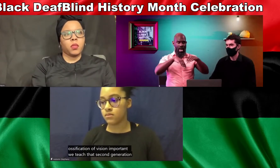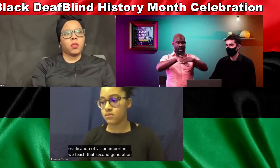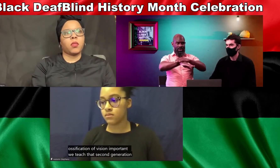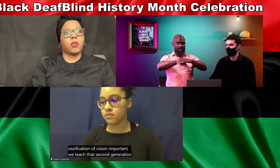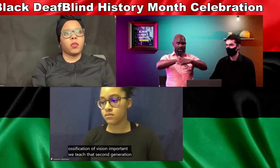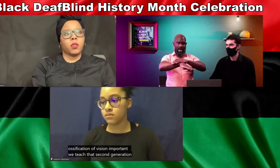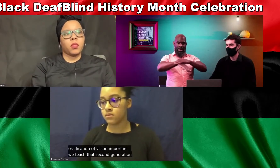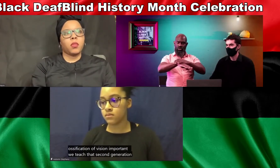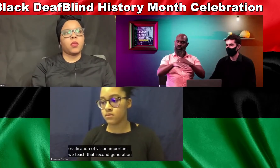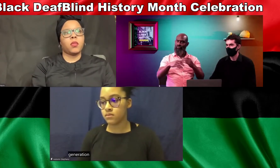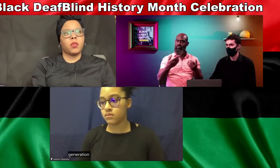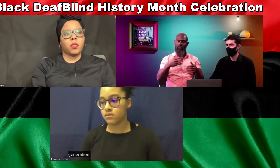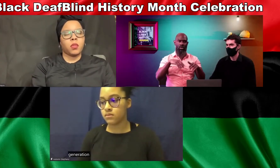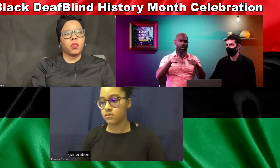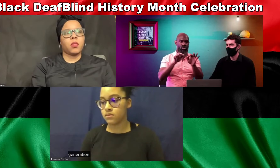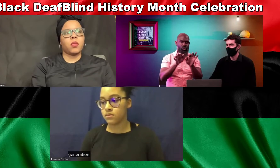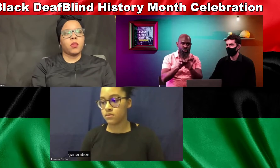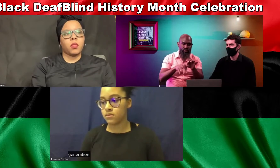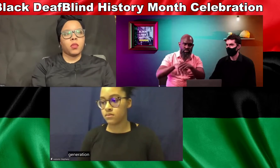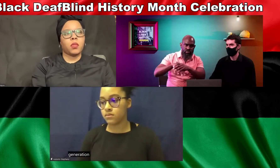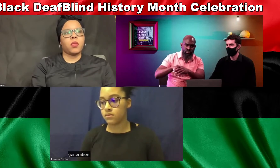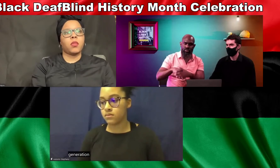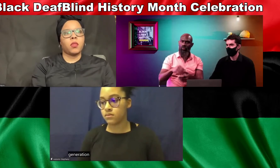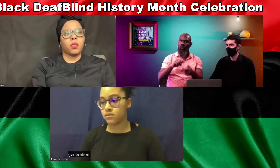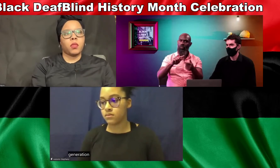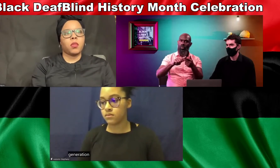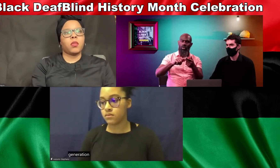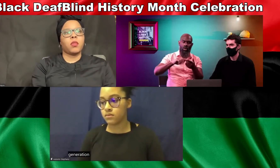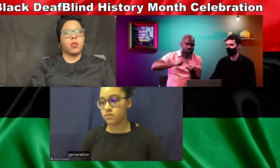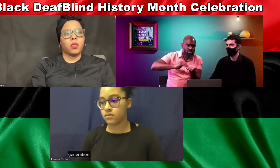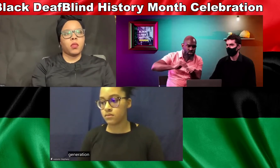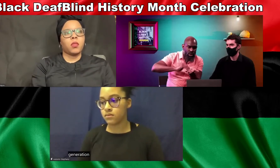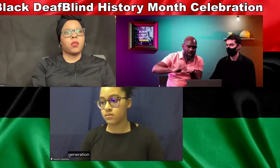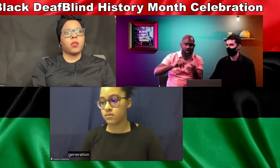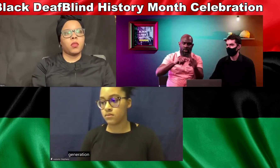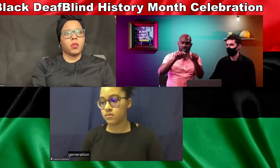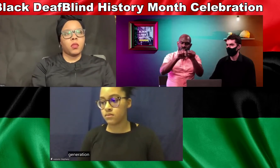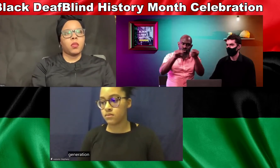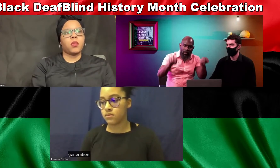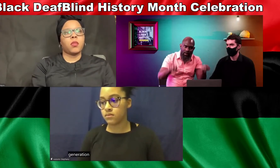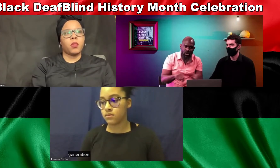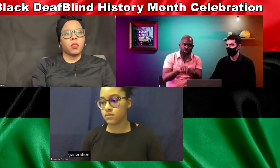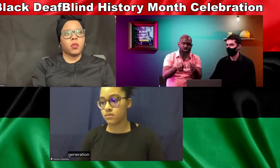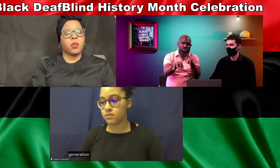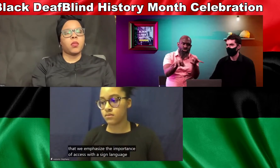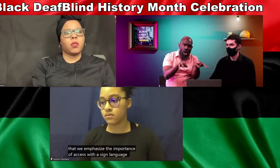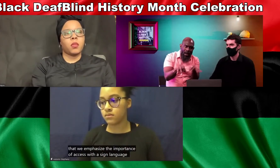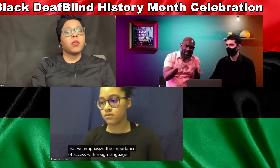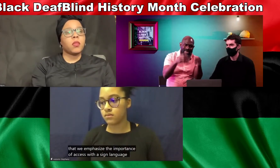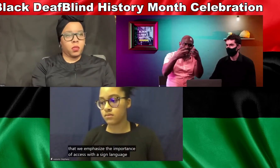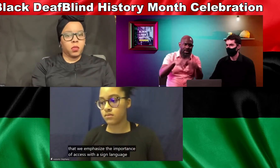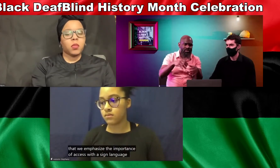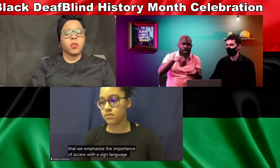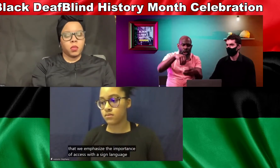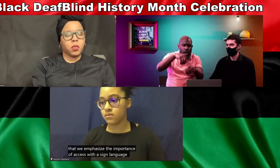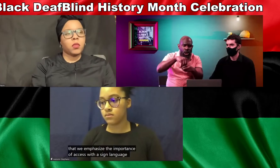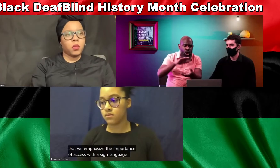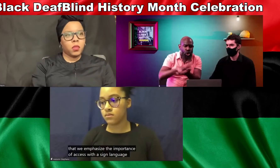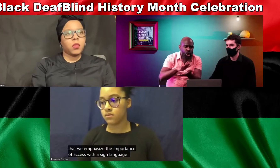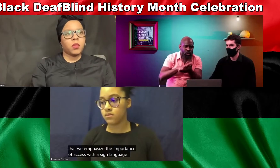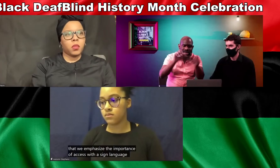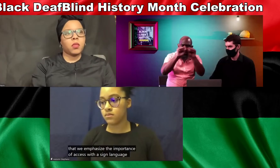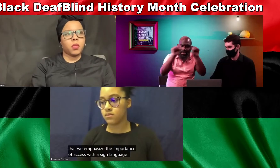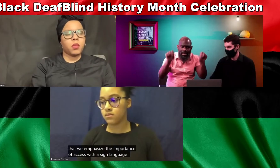It's crucial that we emphasize the importance of access with the sign language interpreter, Braille,